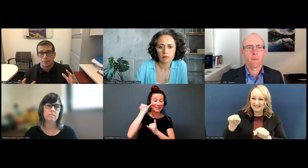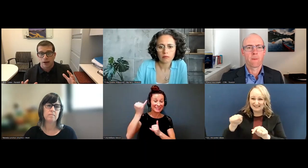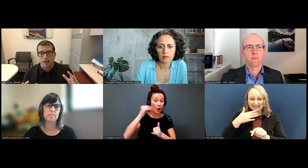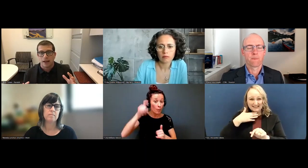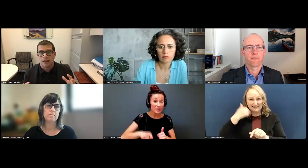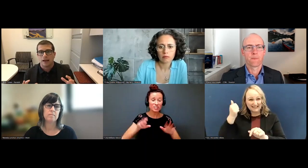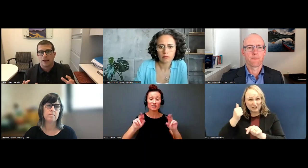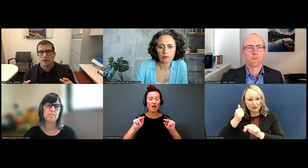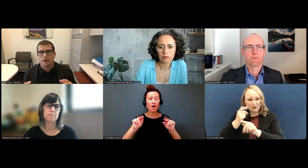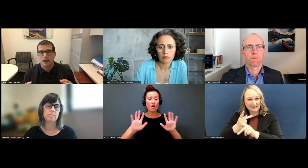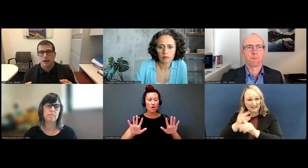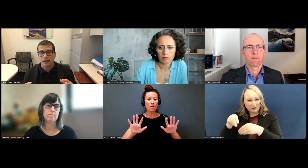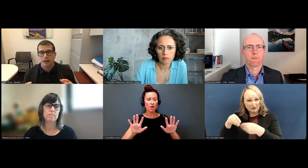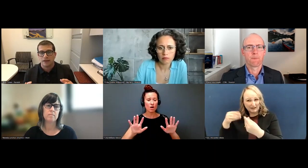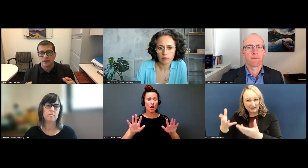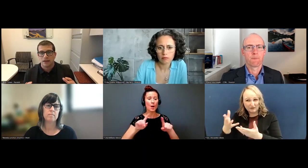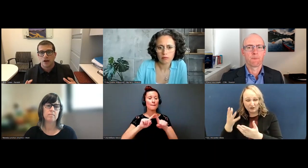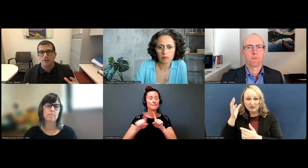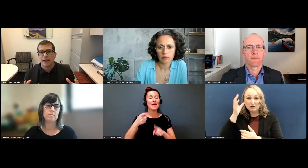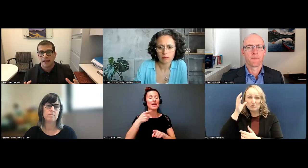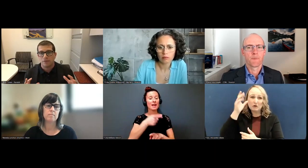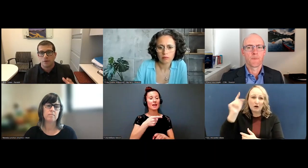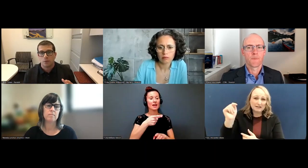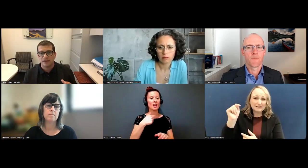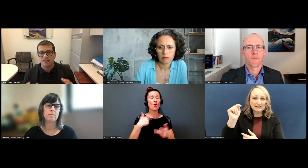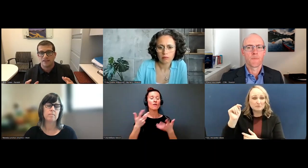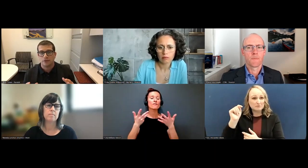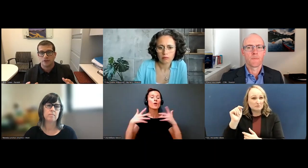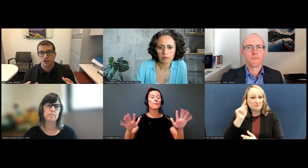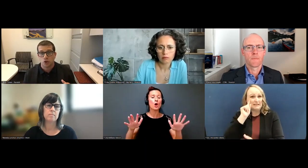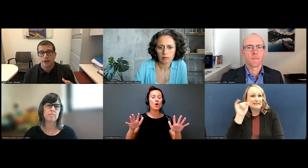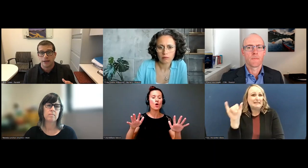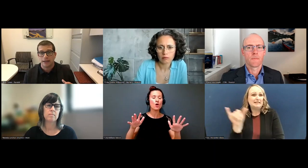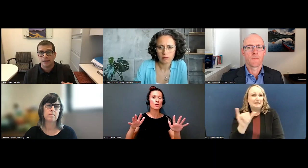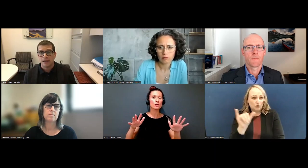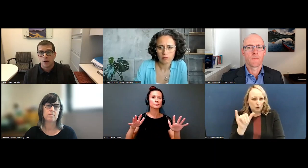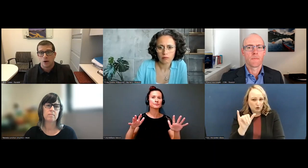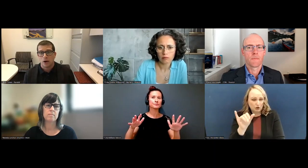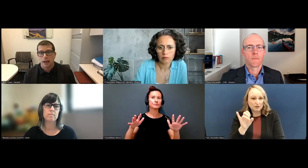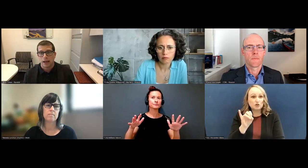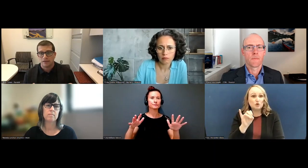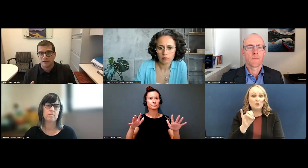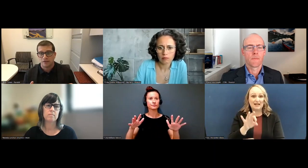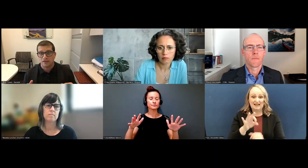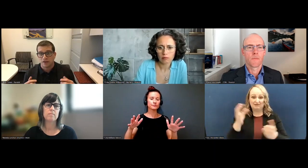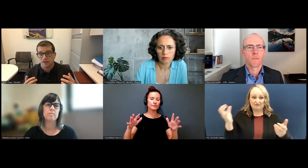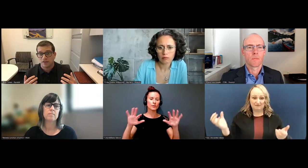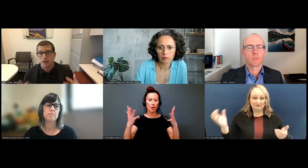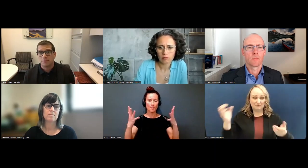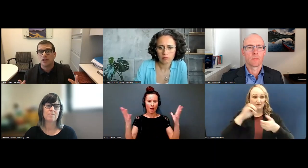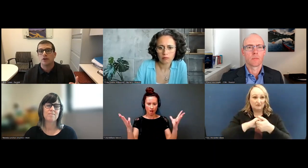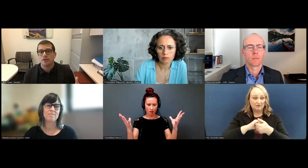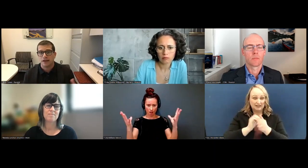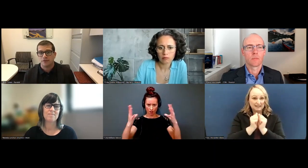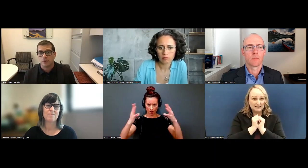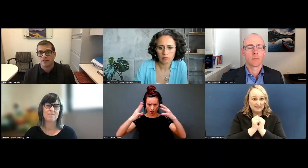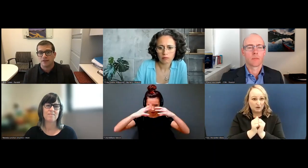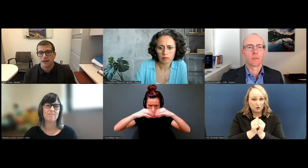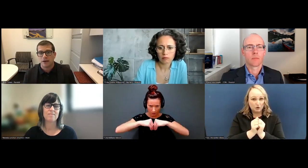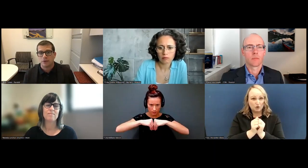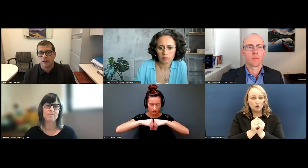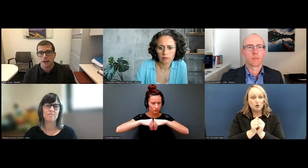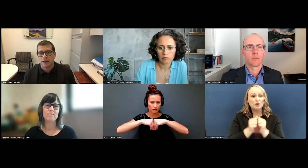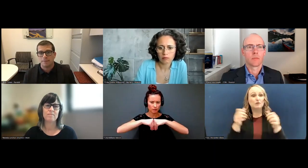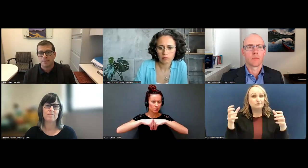think that umbrella is often a helpful one to join in, or to develop a unified